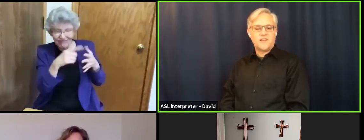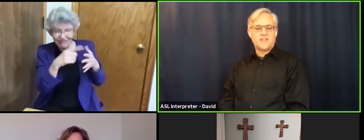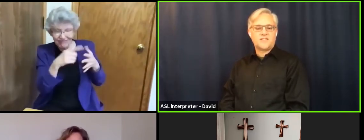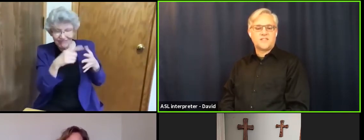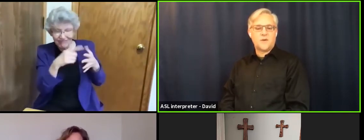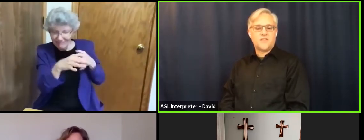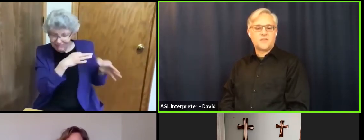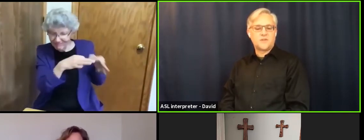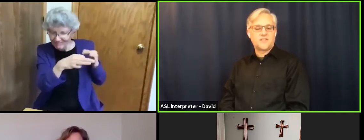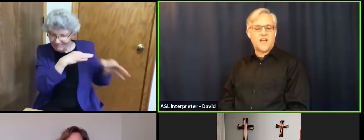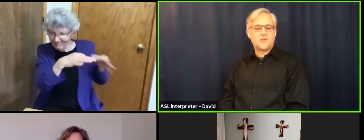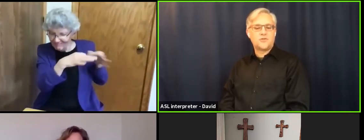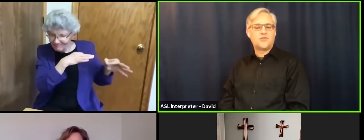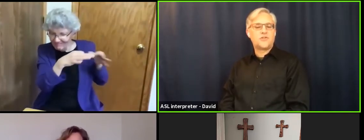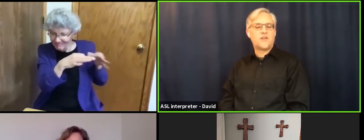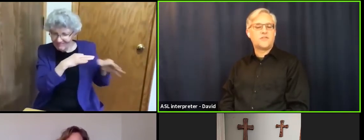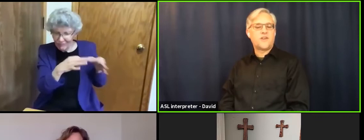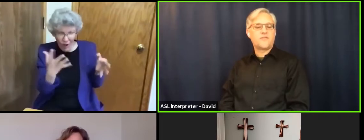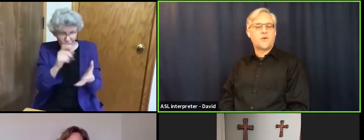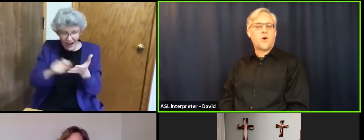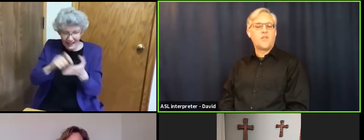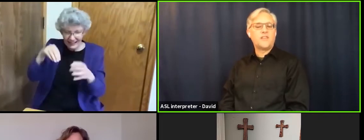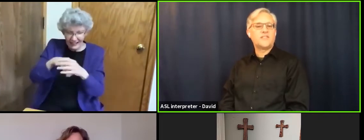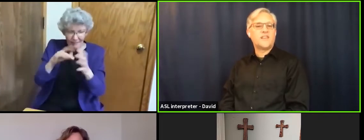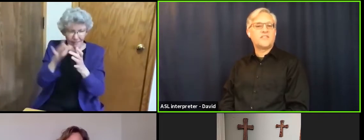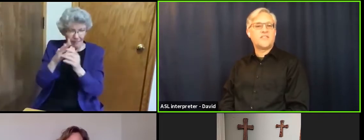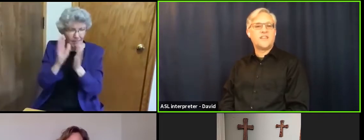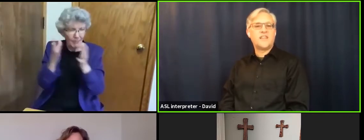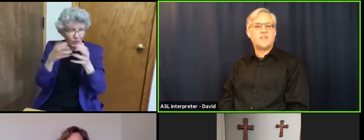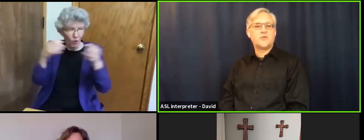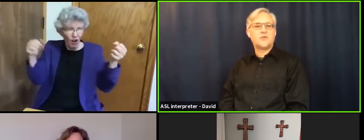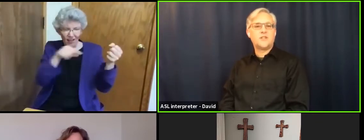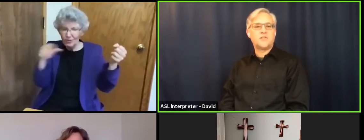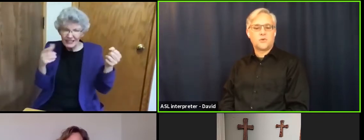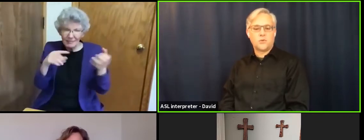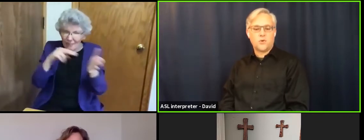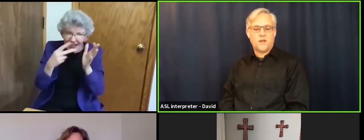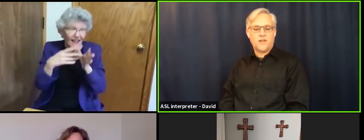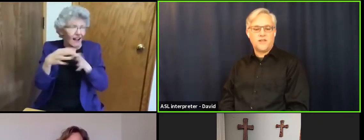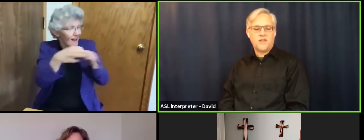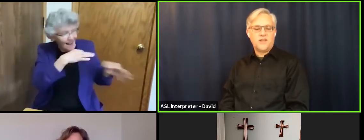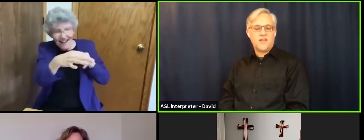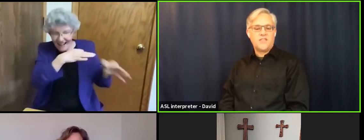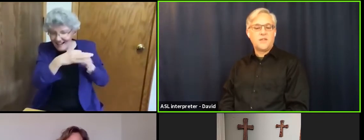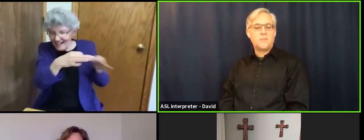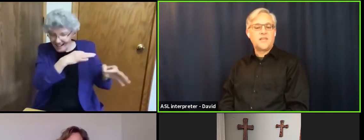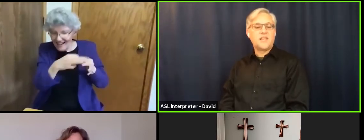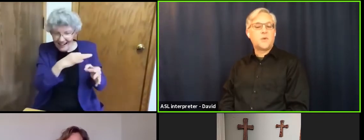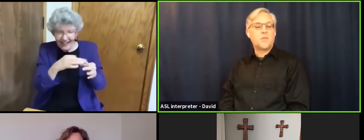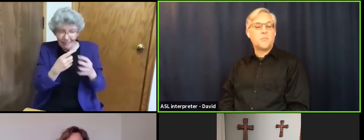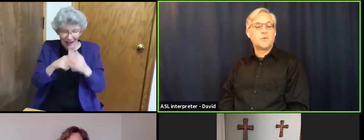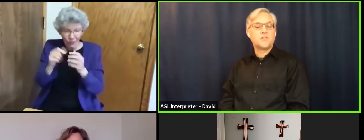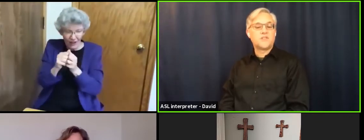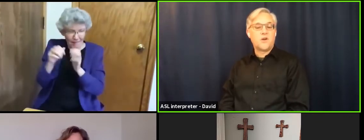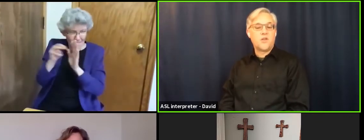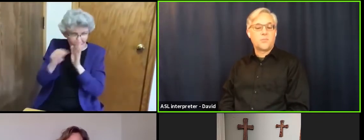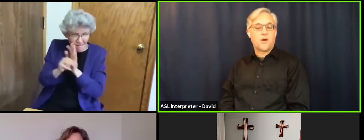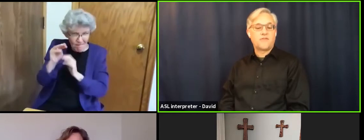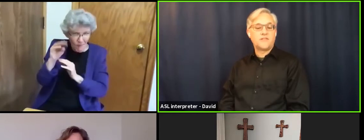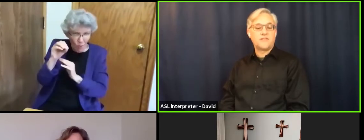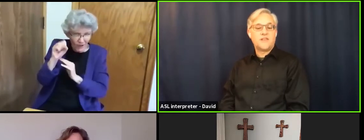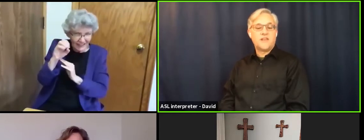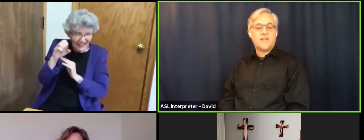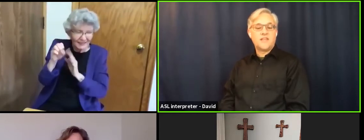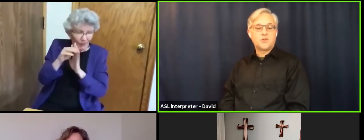Was it not necessary that the Messiah should suffer all these things and then enter into glory?" Then, beginning with Moses and all